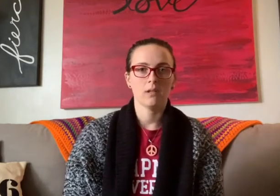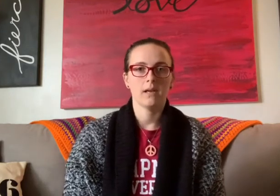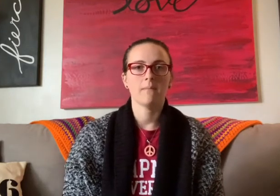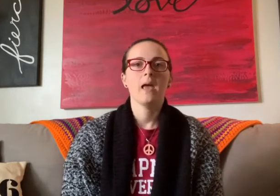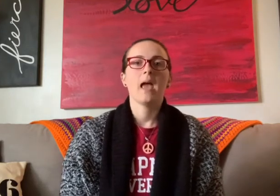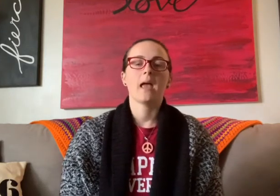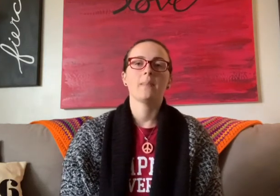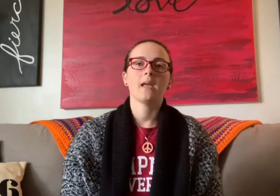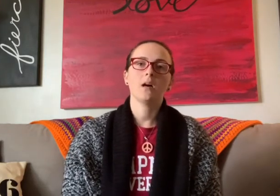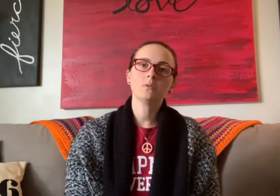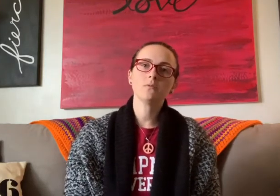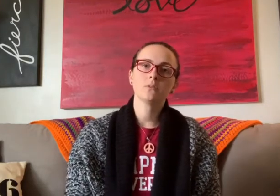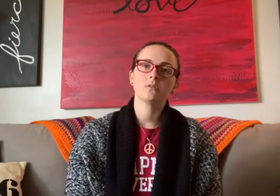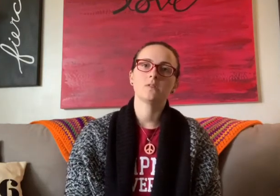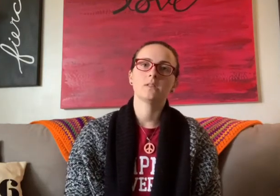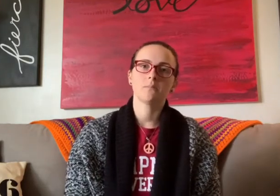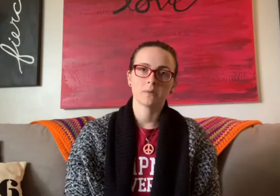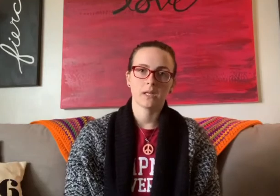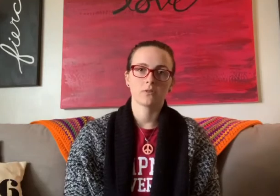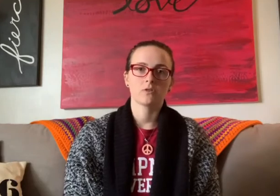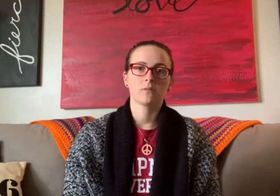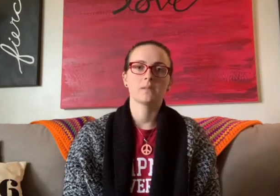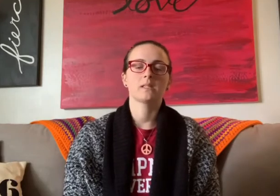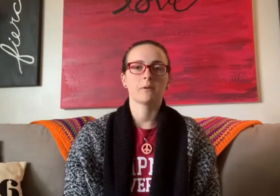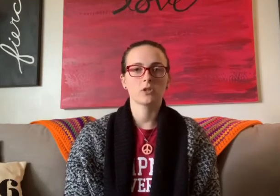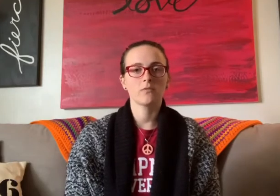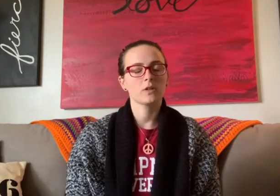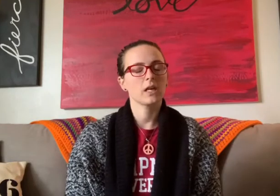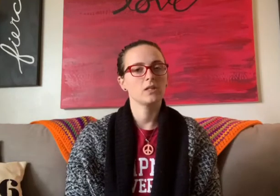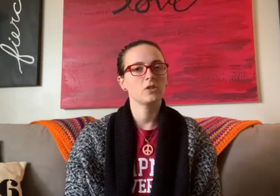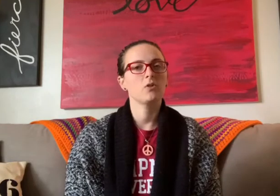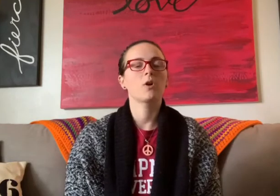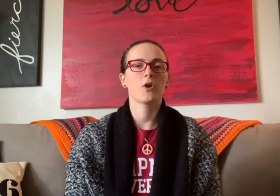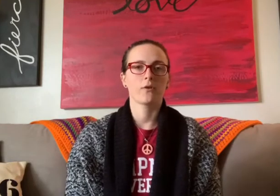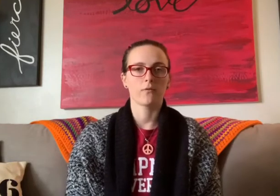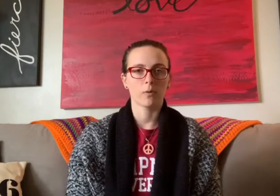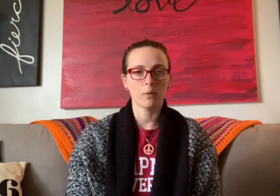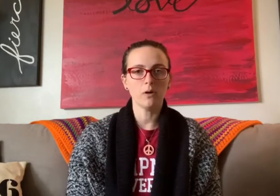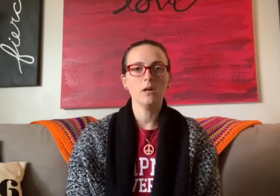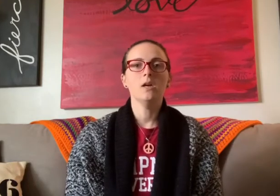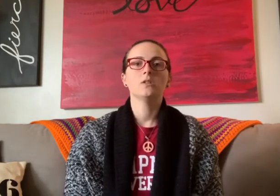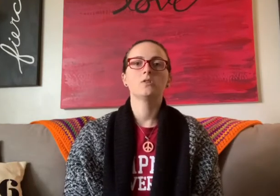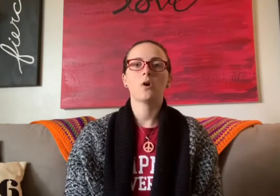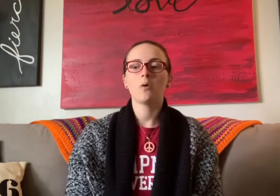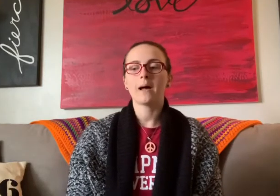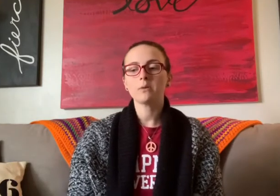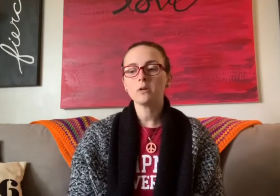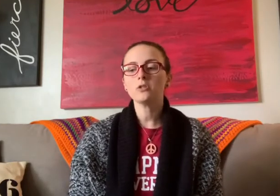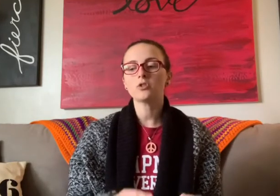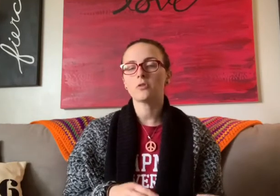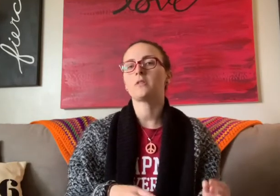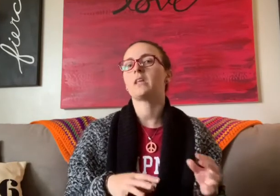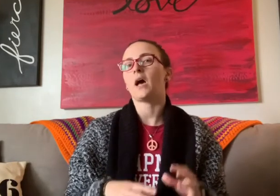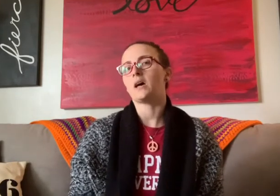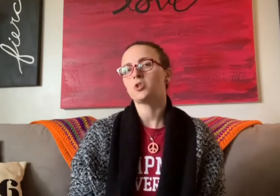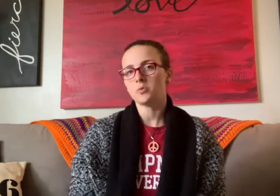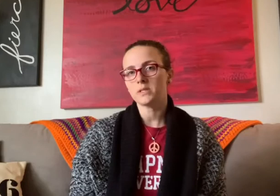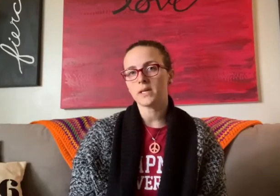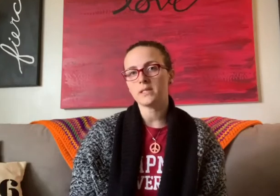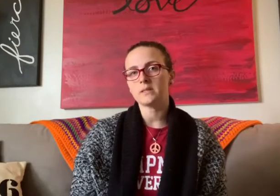them, and they help to reduce temper tantrums, especially for kids who are nonverbal. So I'm going to show you the actual signs, but